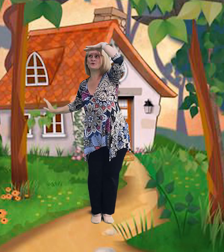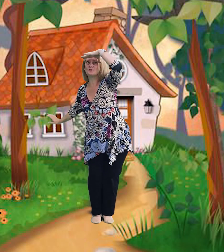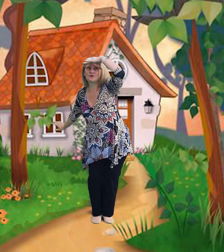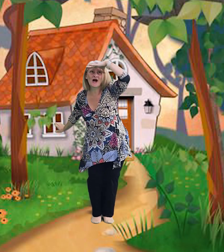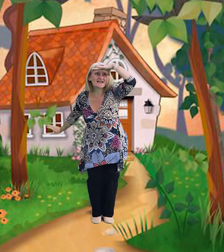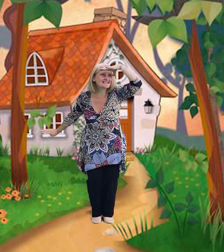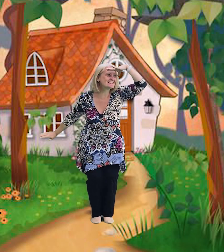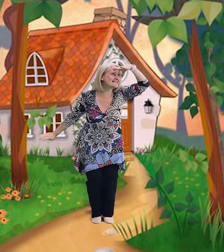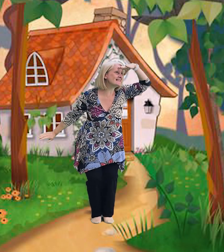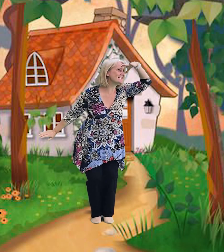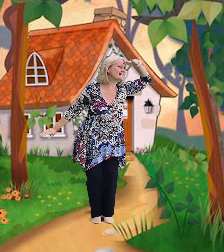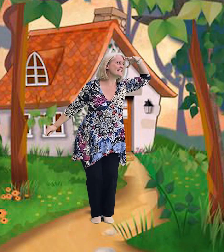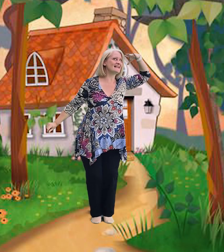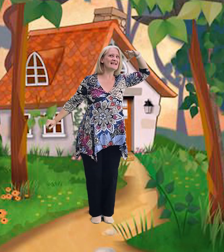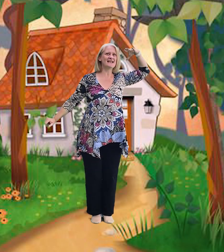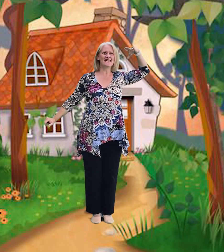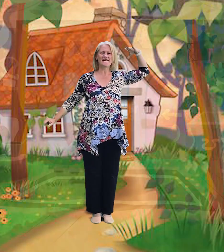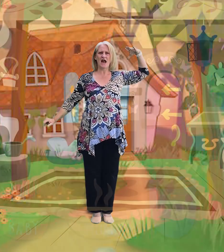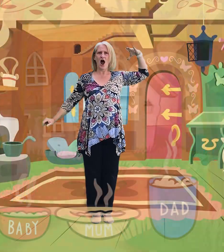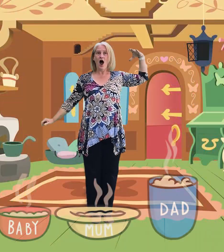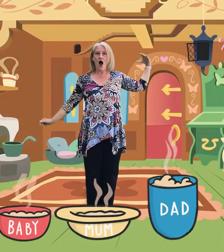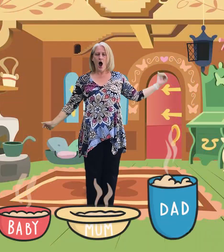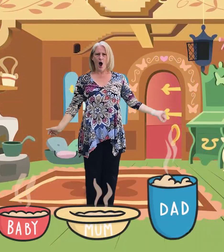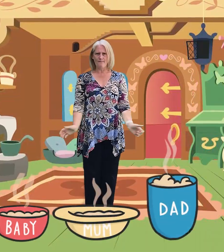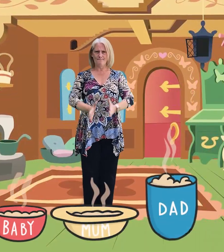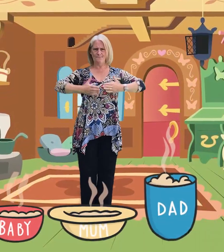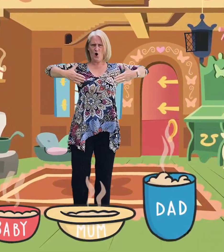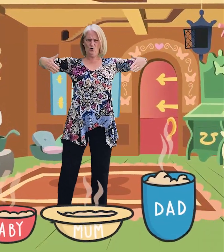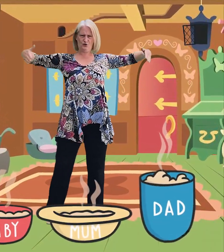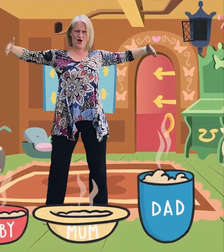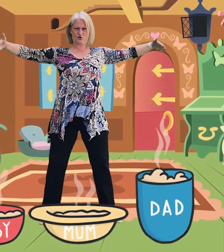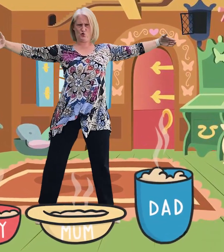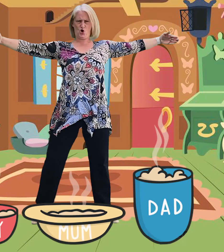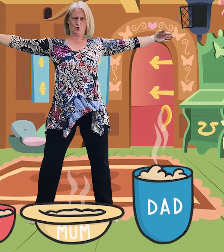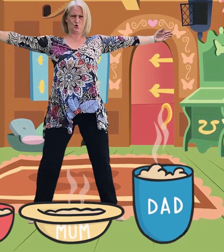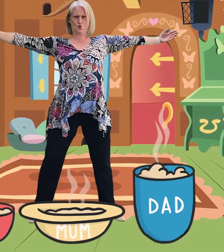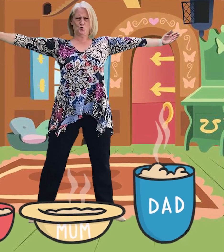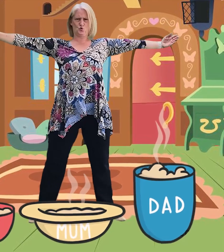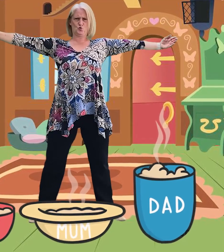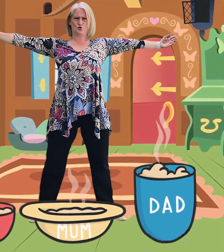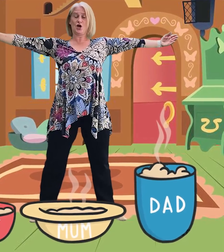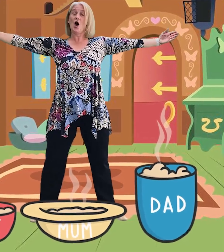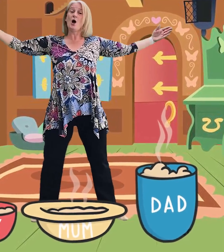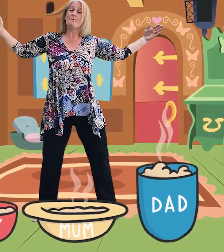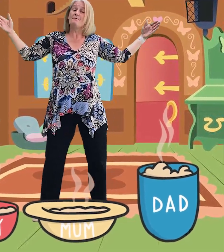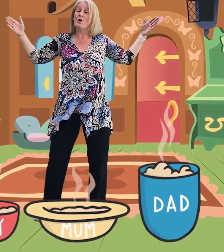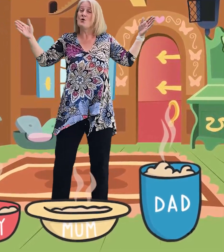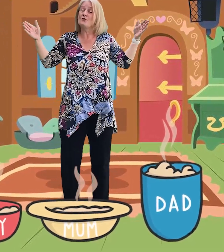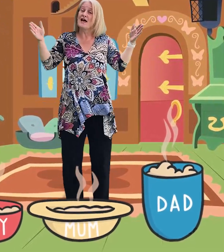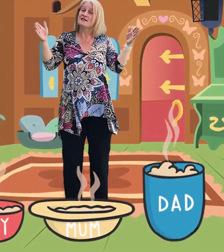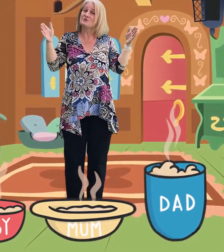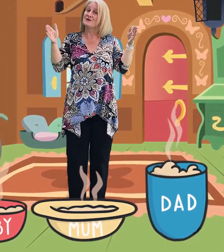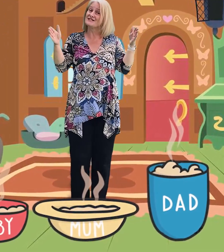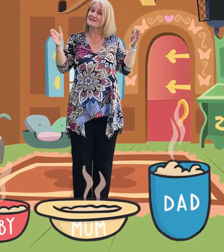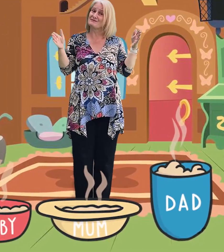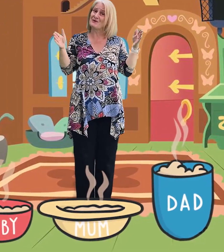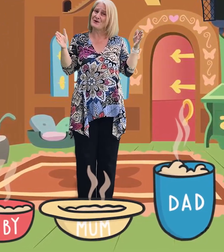eyes see? A bowl that was huge. A bowl that was small.